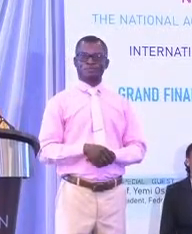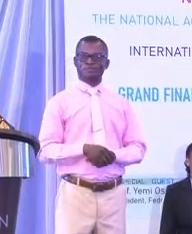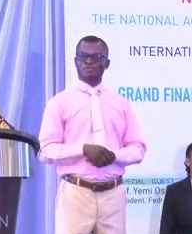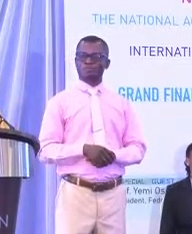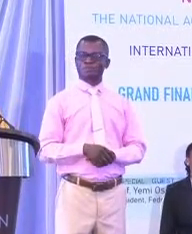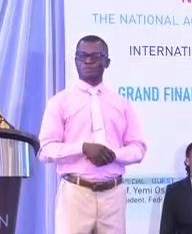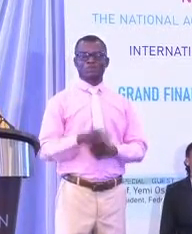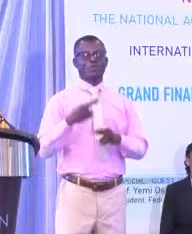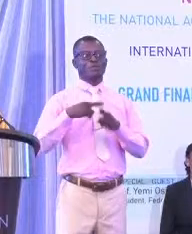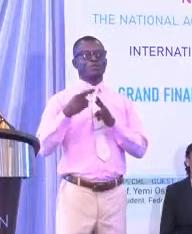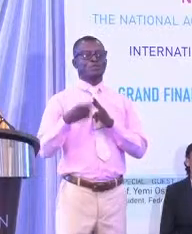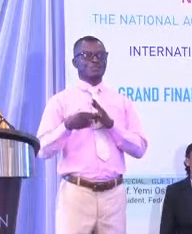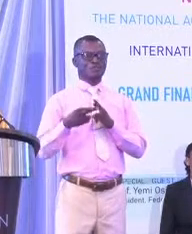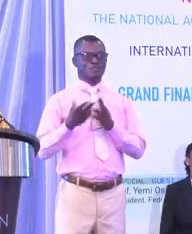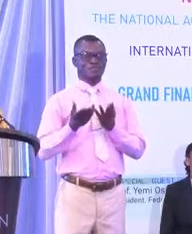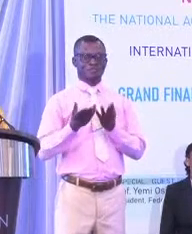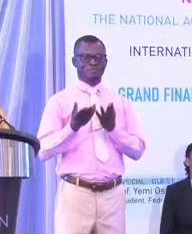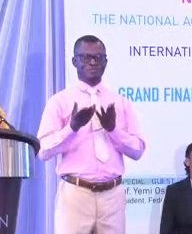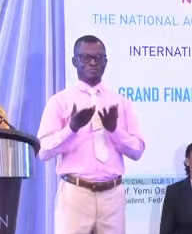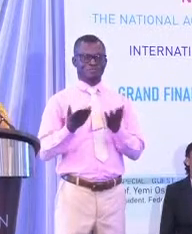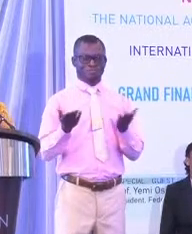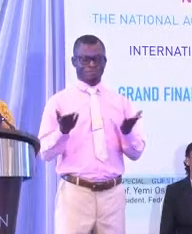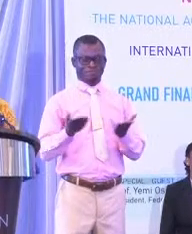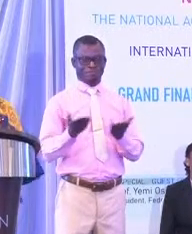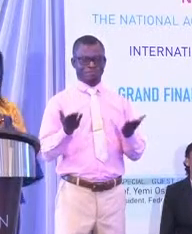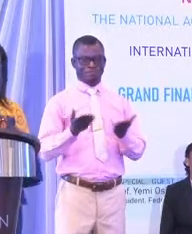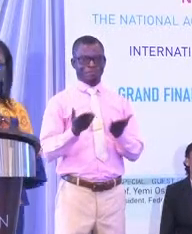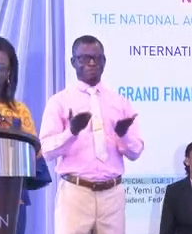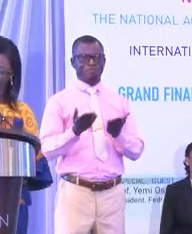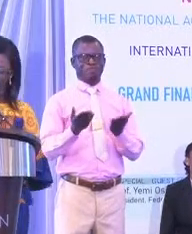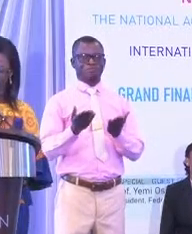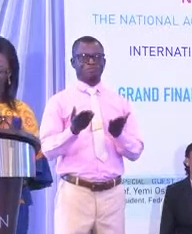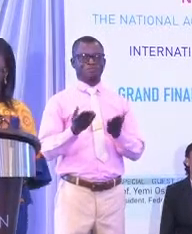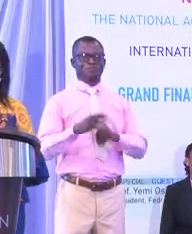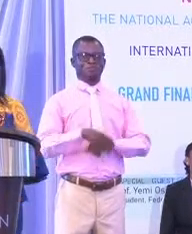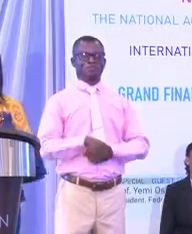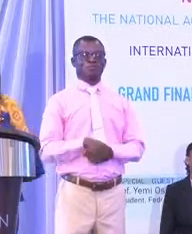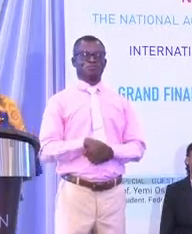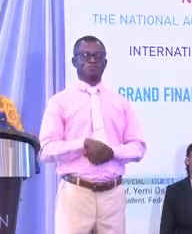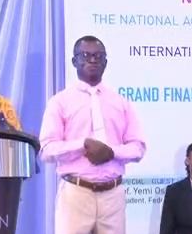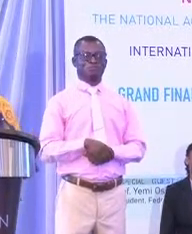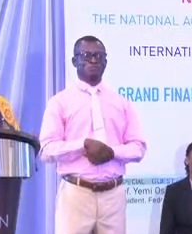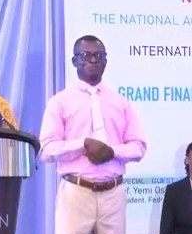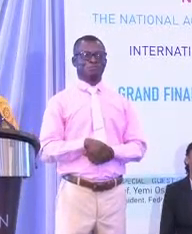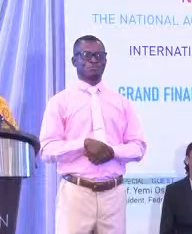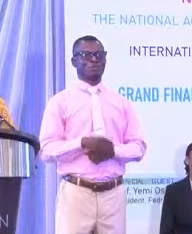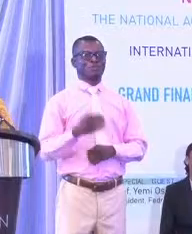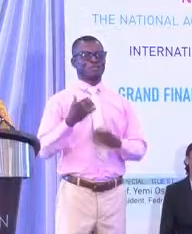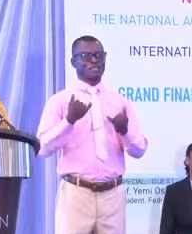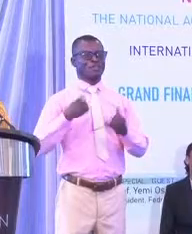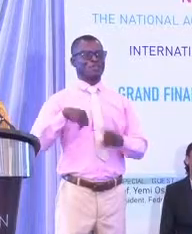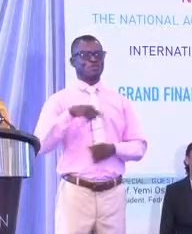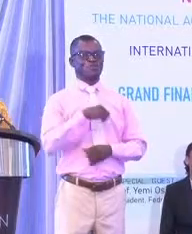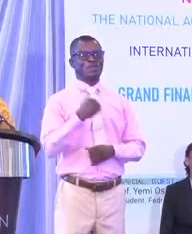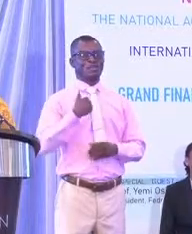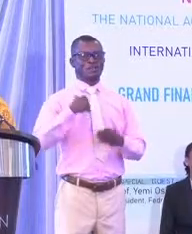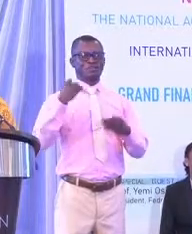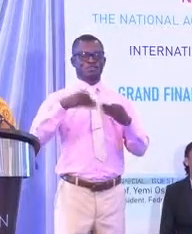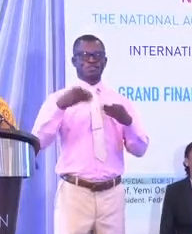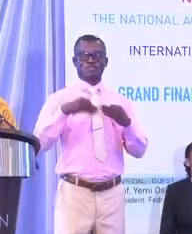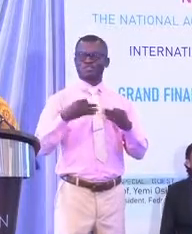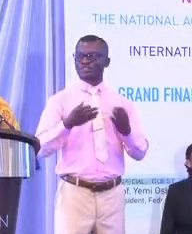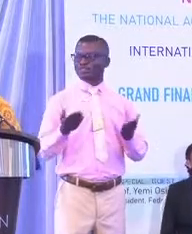The results are not in the pipeline any longer. We're busting open the pipeline. So we have the judges